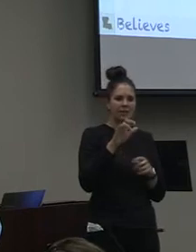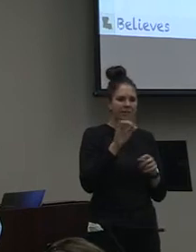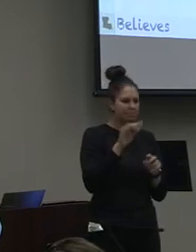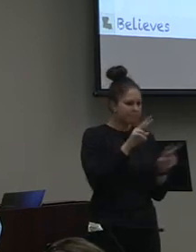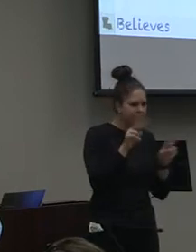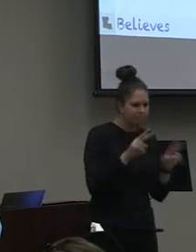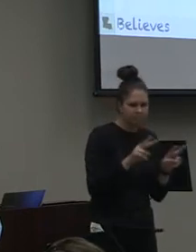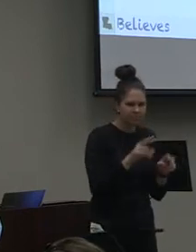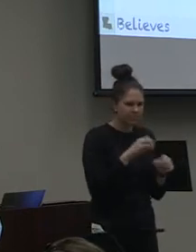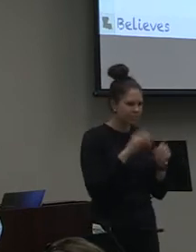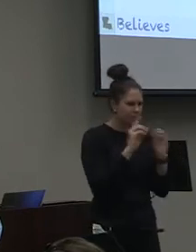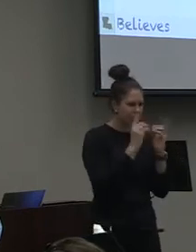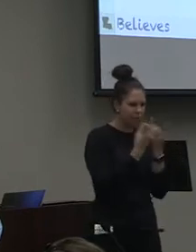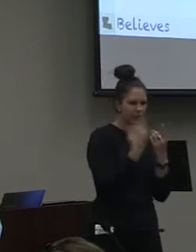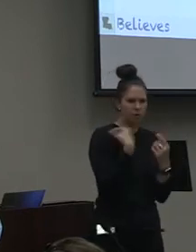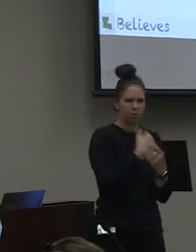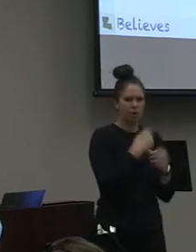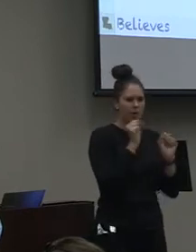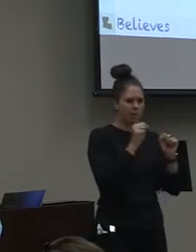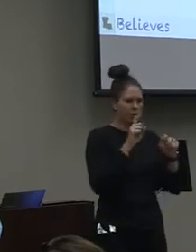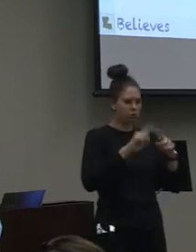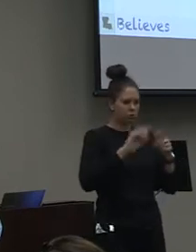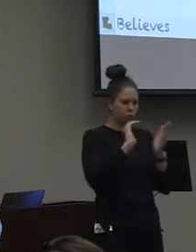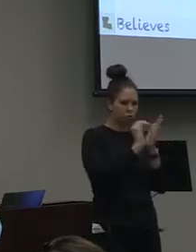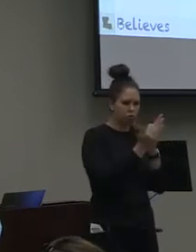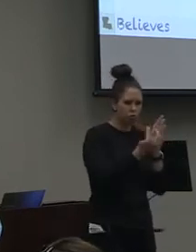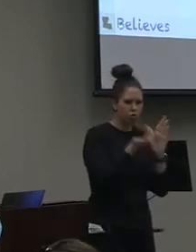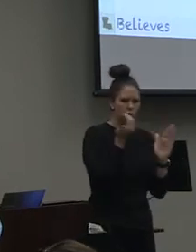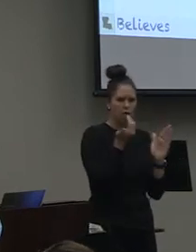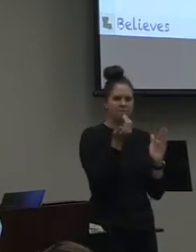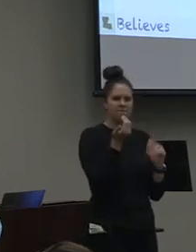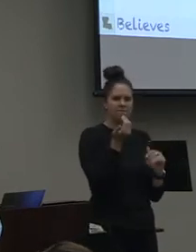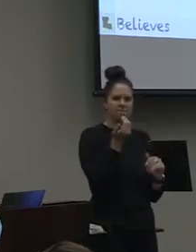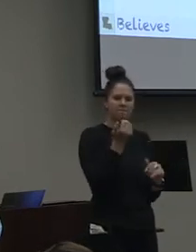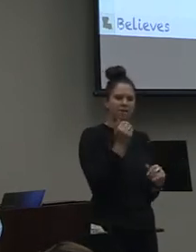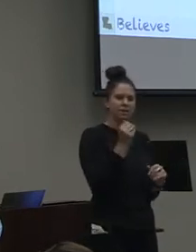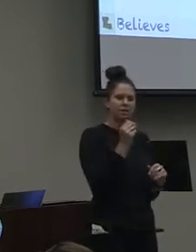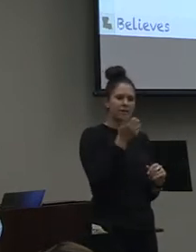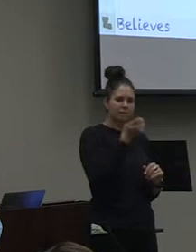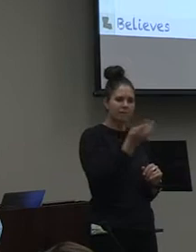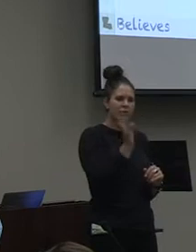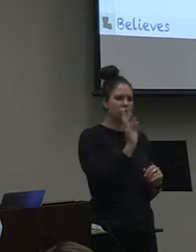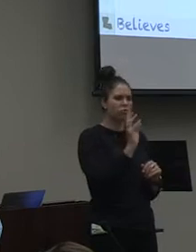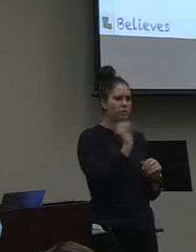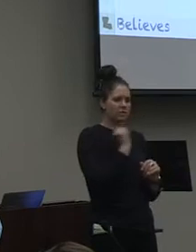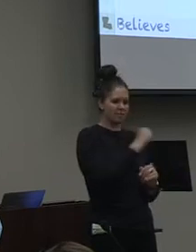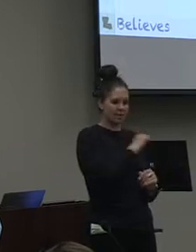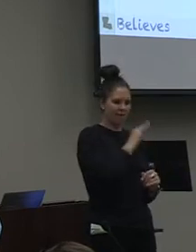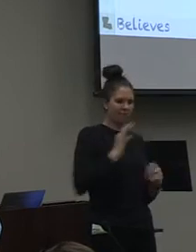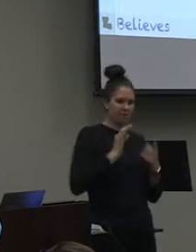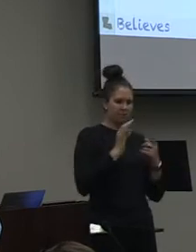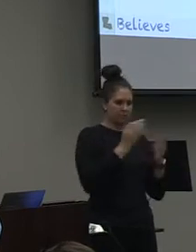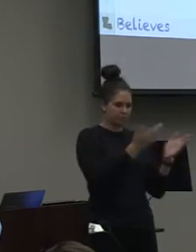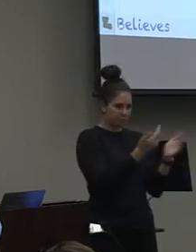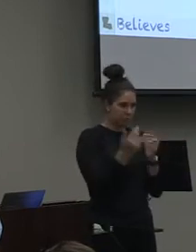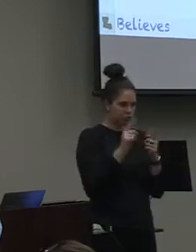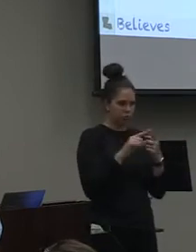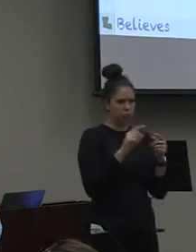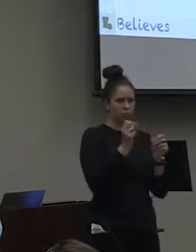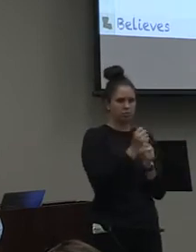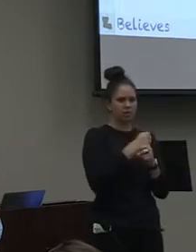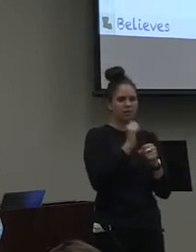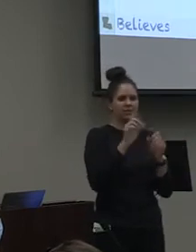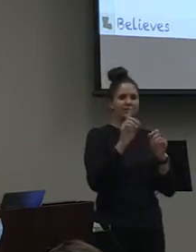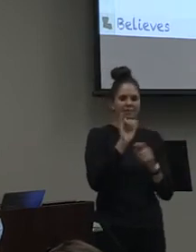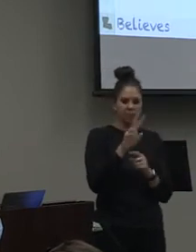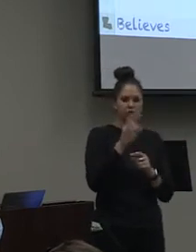the department, and we were able to carve out a few staff members to create a division of literacy,